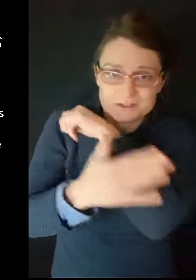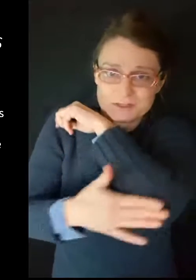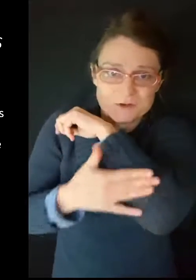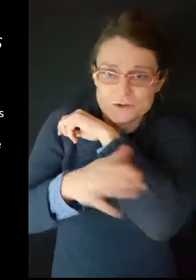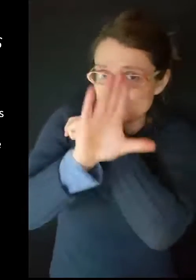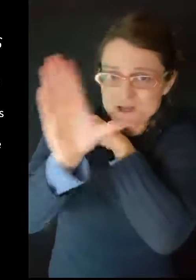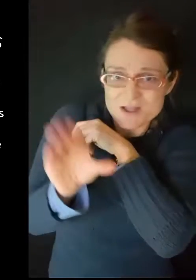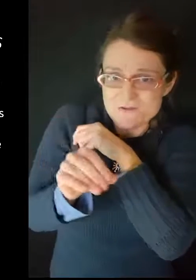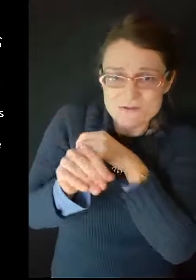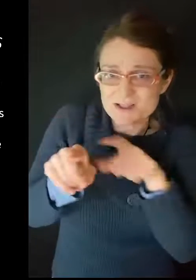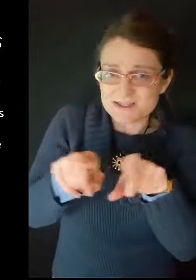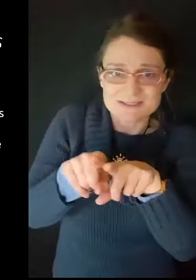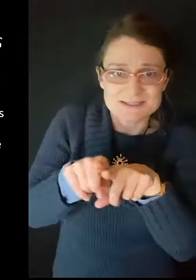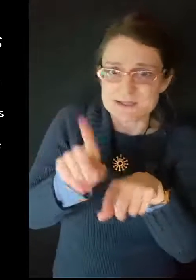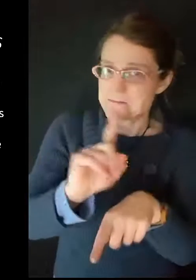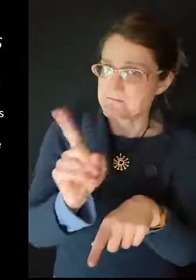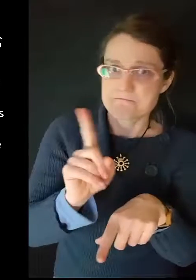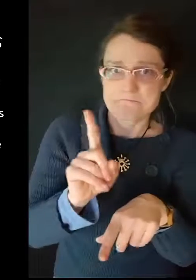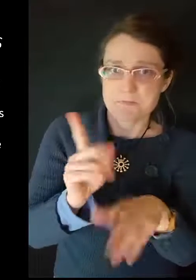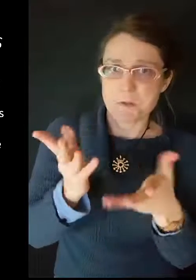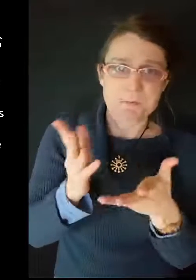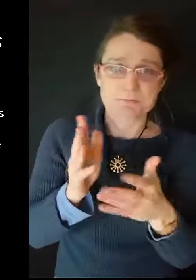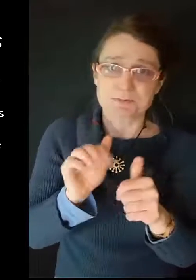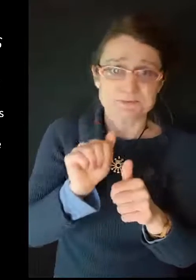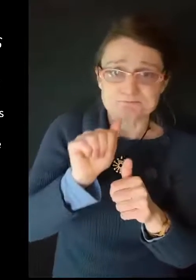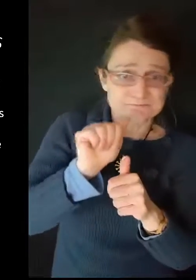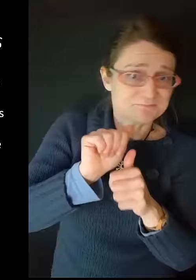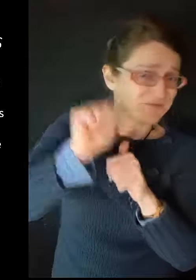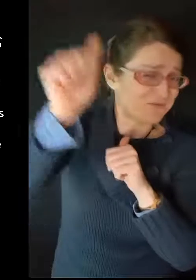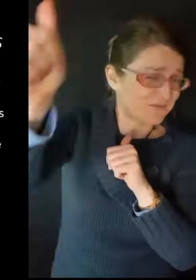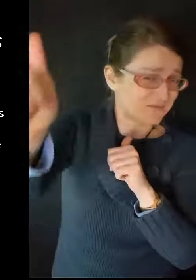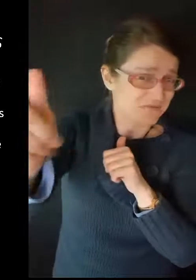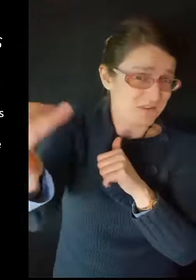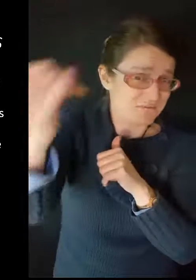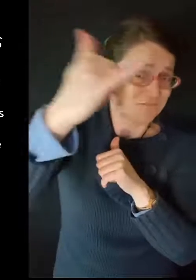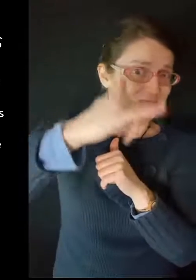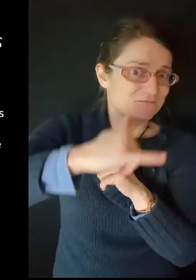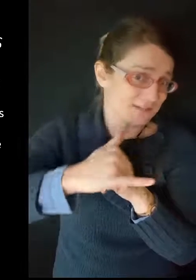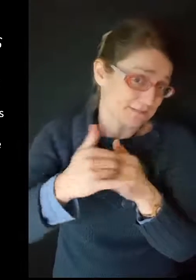And in African Sign Language research, we also see that a lot of